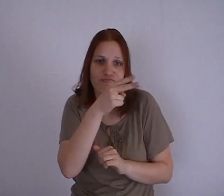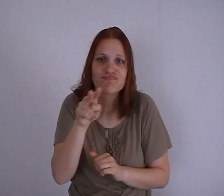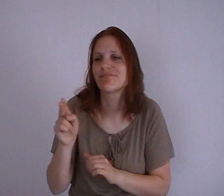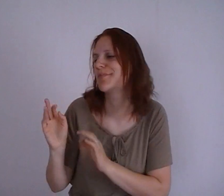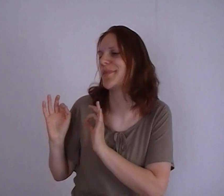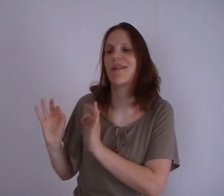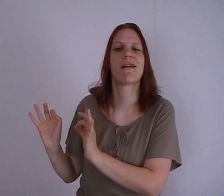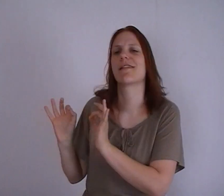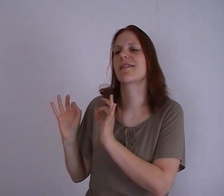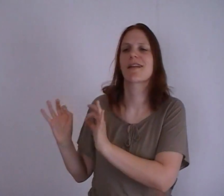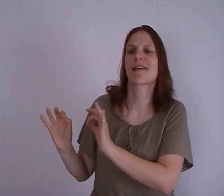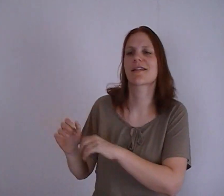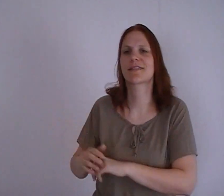cars and races.